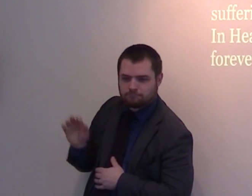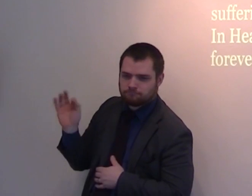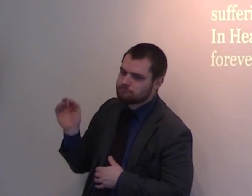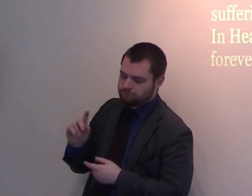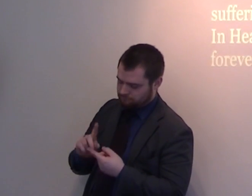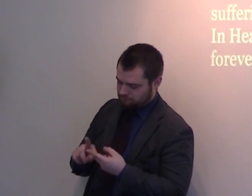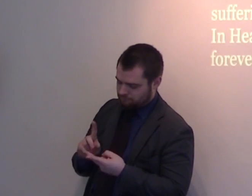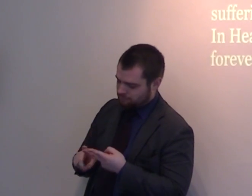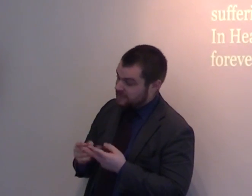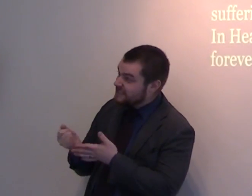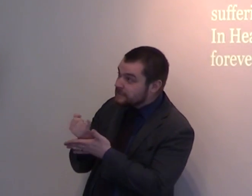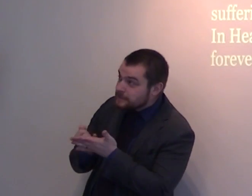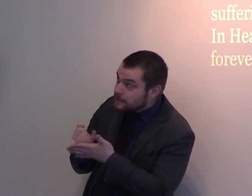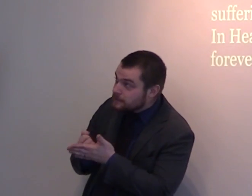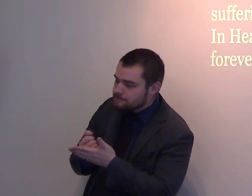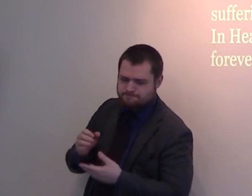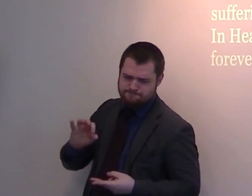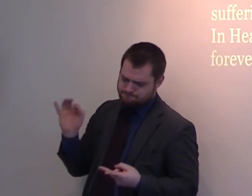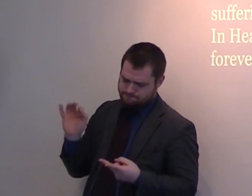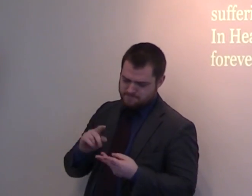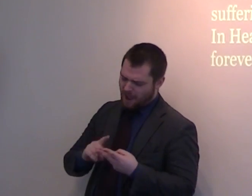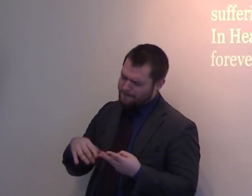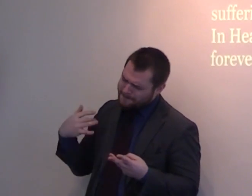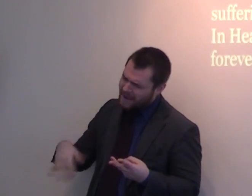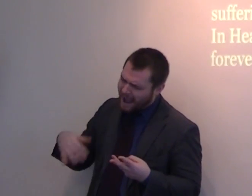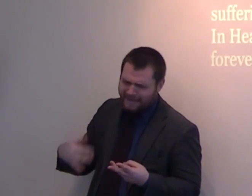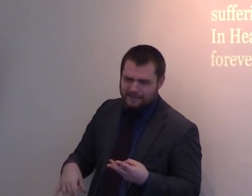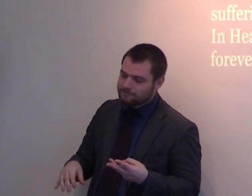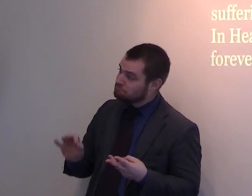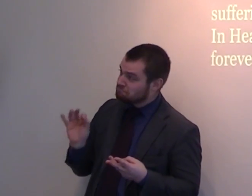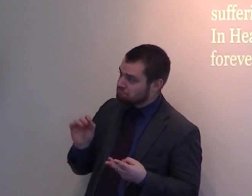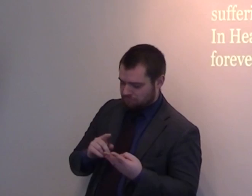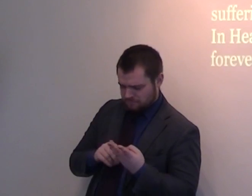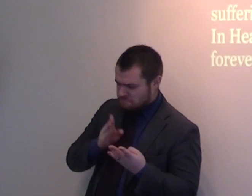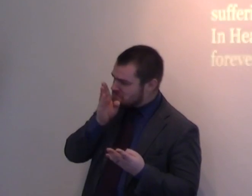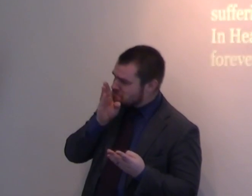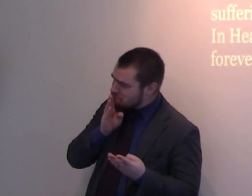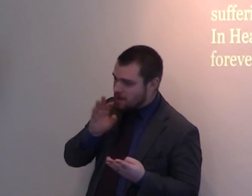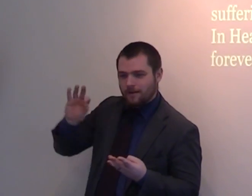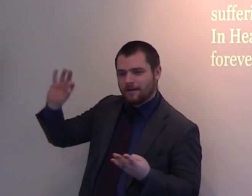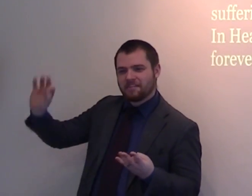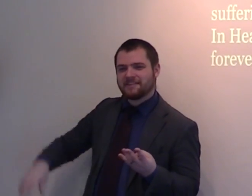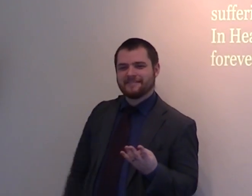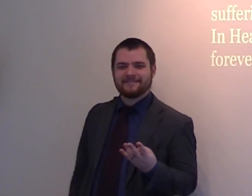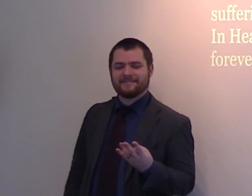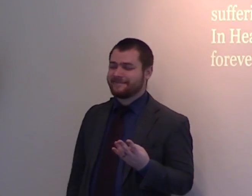sin. No pain, no sadness. In heaven, there is